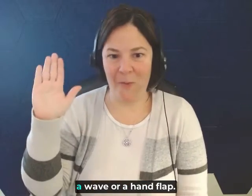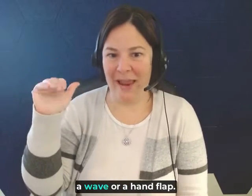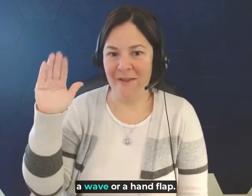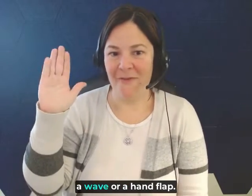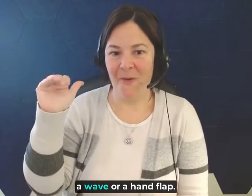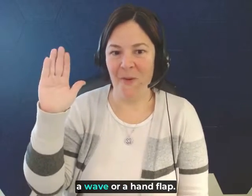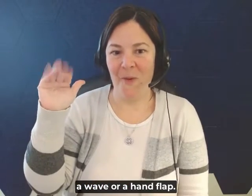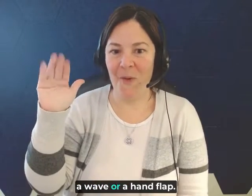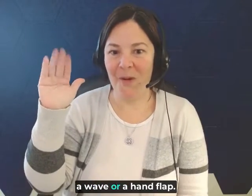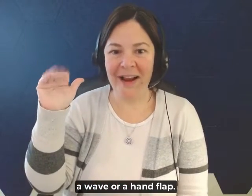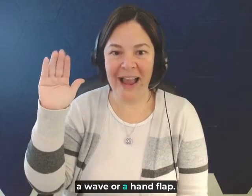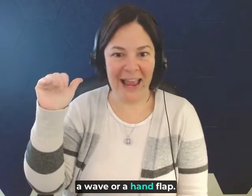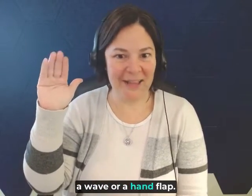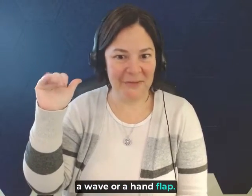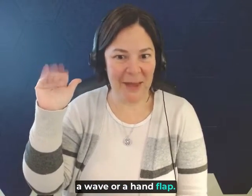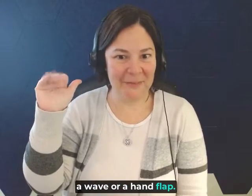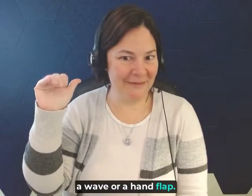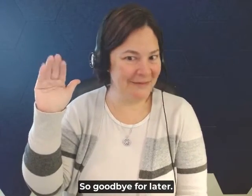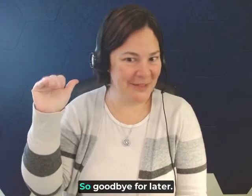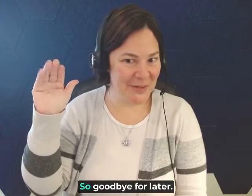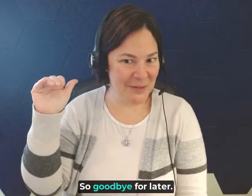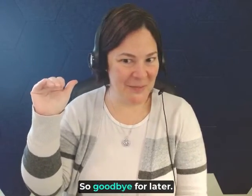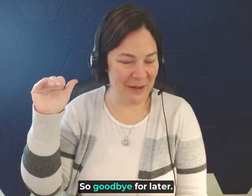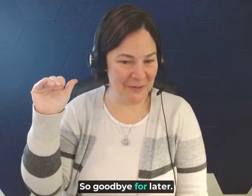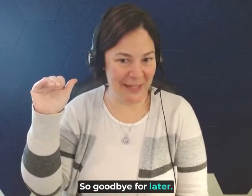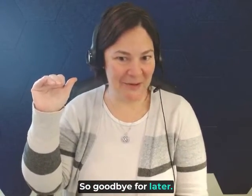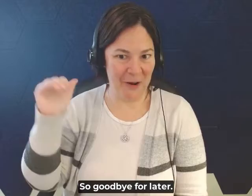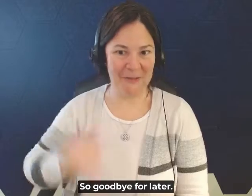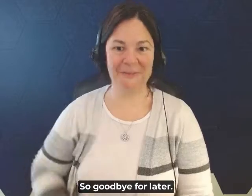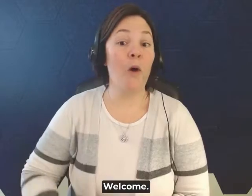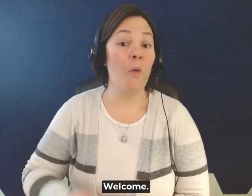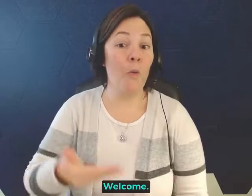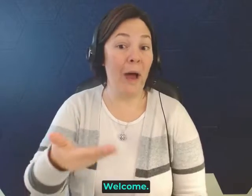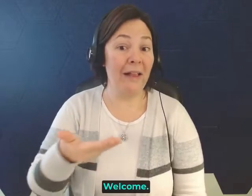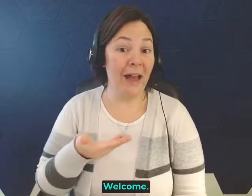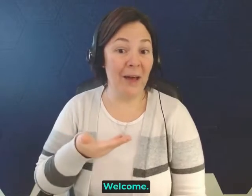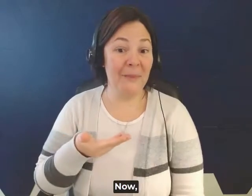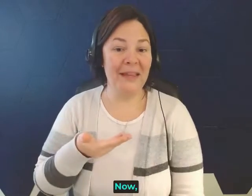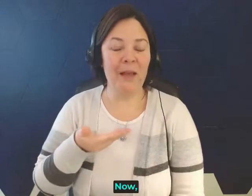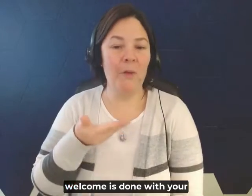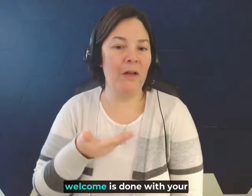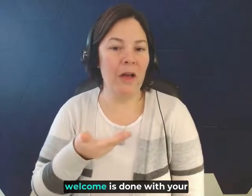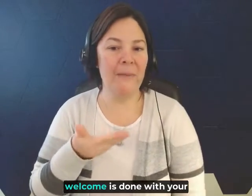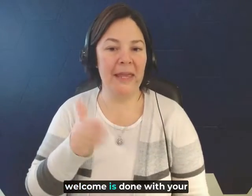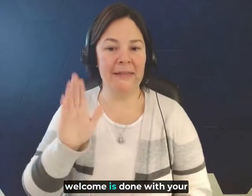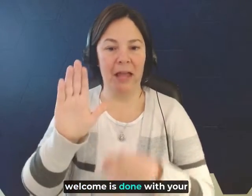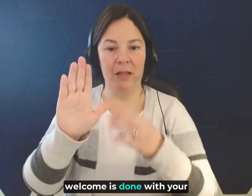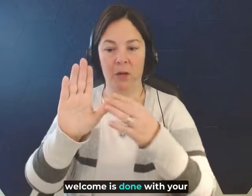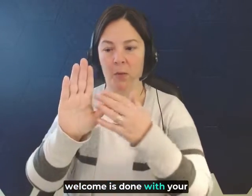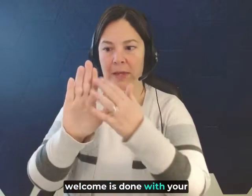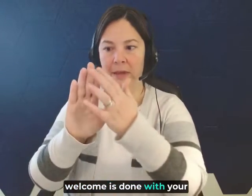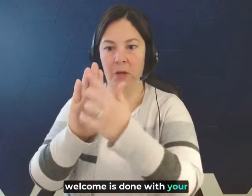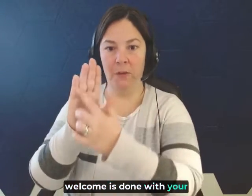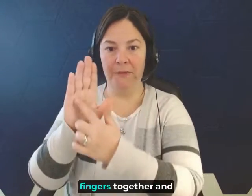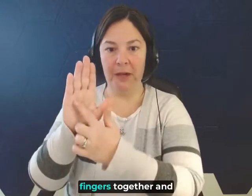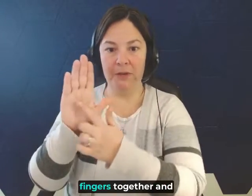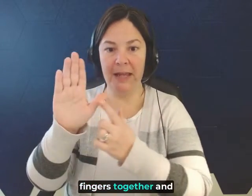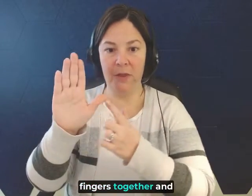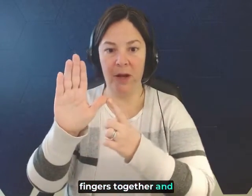wave or a hand flap. So goodbye for later on. Welcome. Now, welcome is done with your fingers together and your